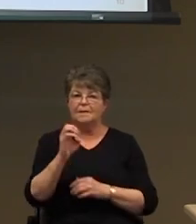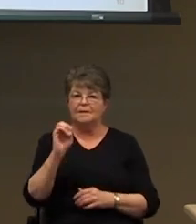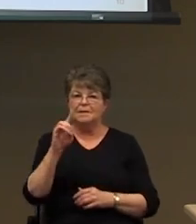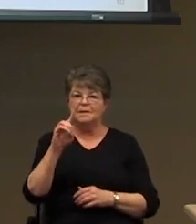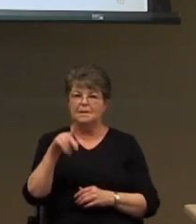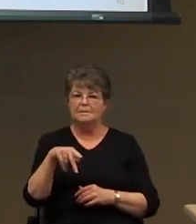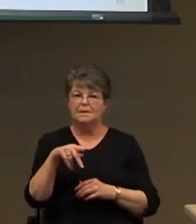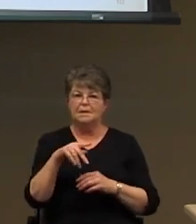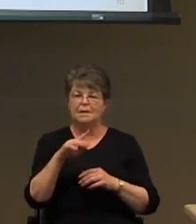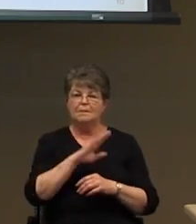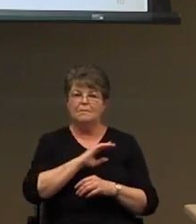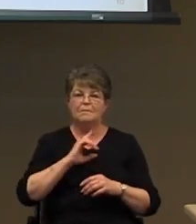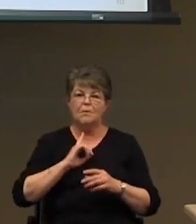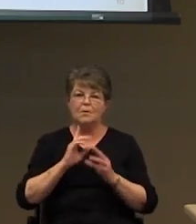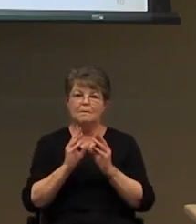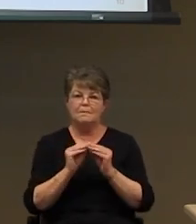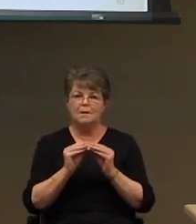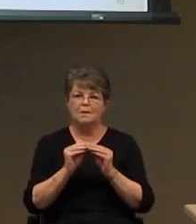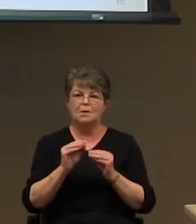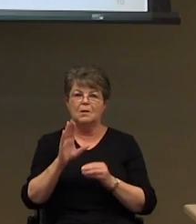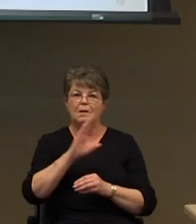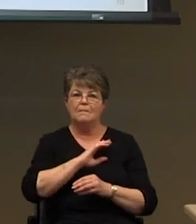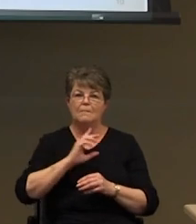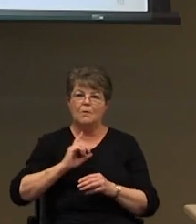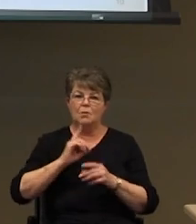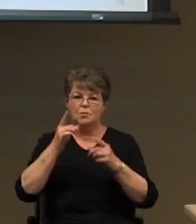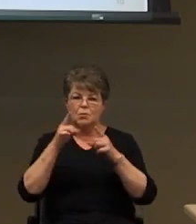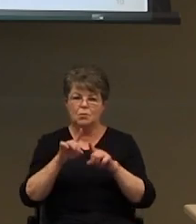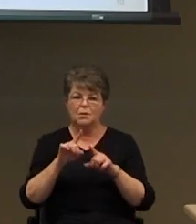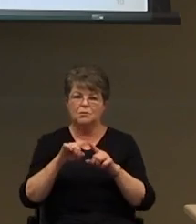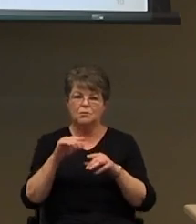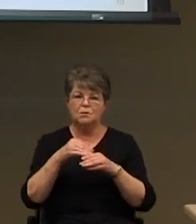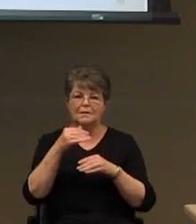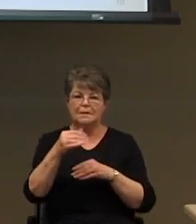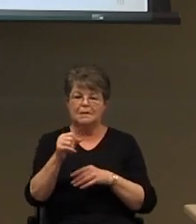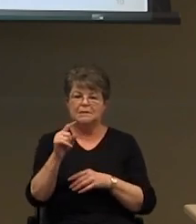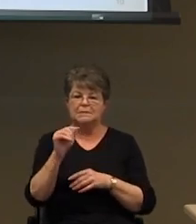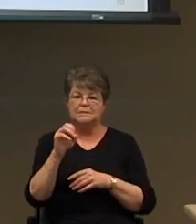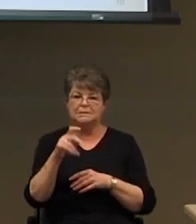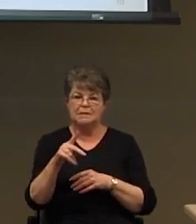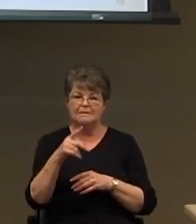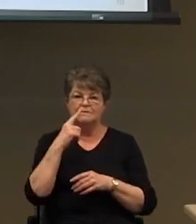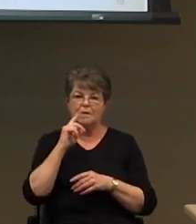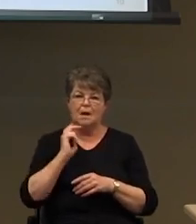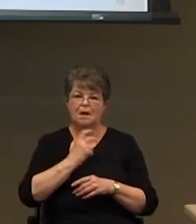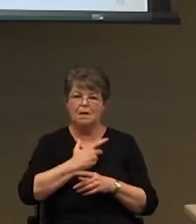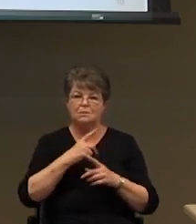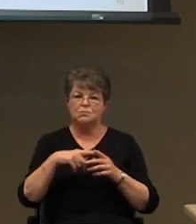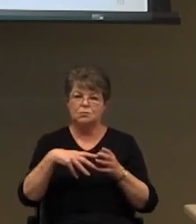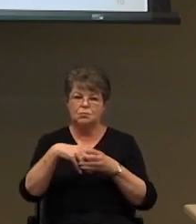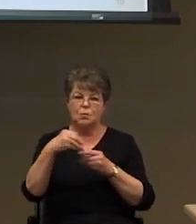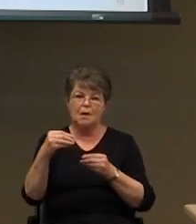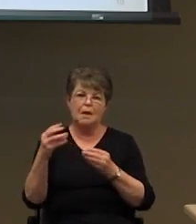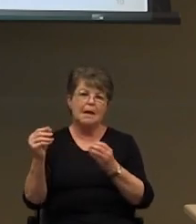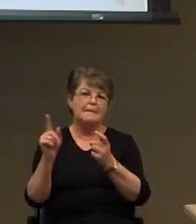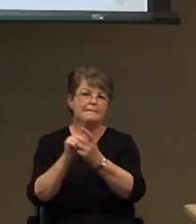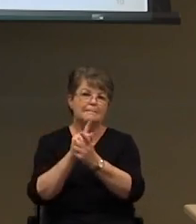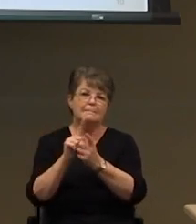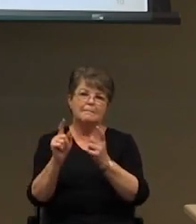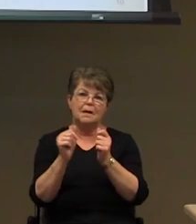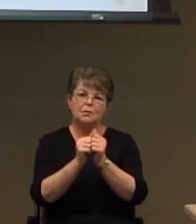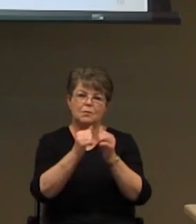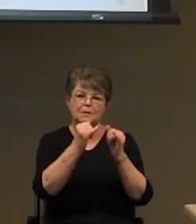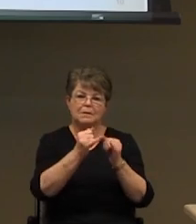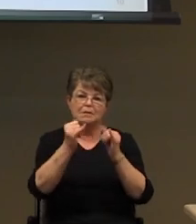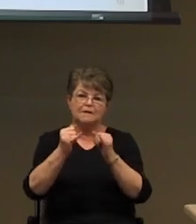board meeting, what the board agreed to is the next step is for us to go out and meet with the